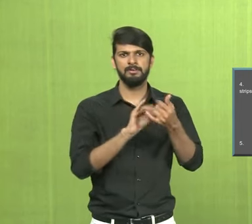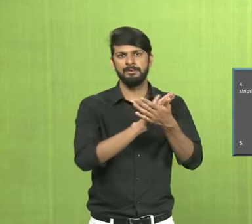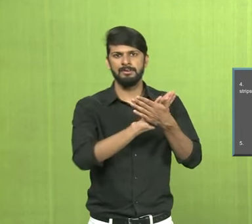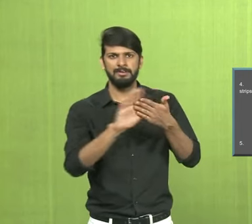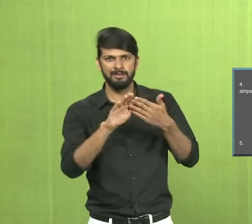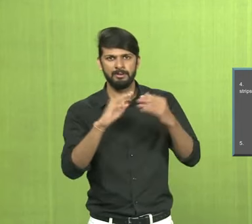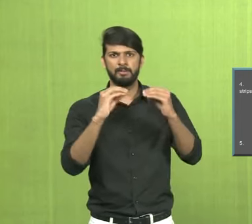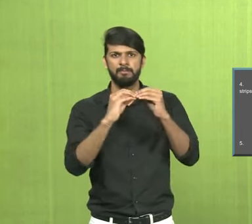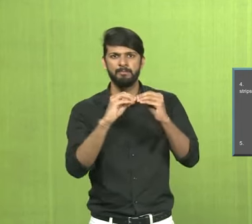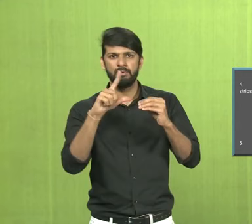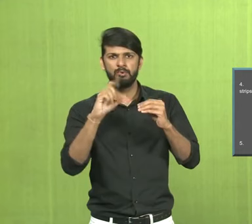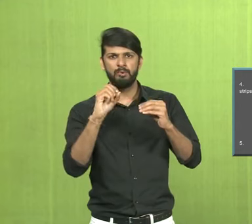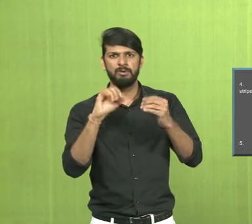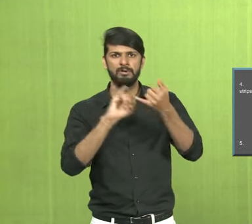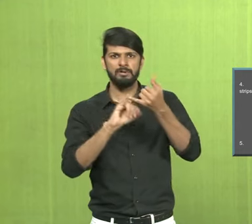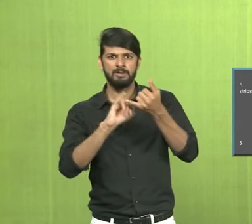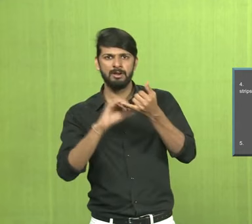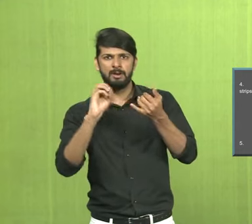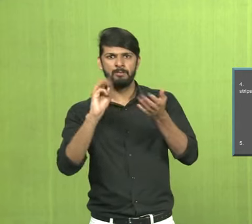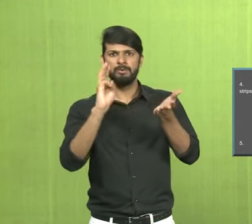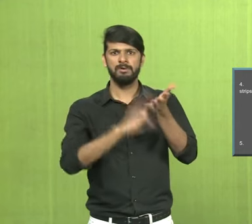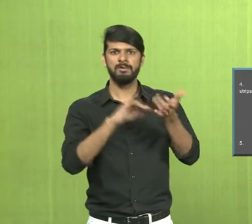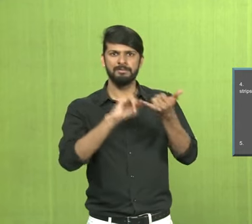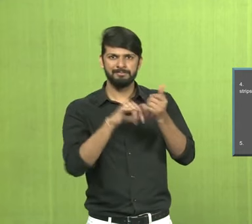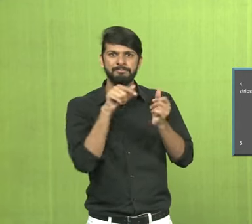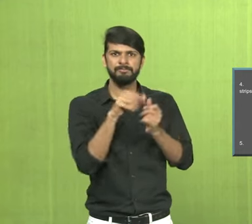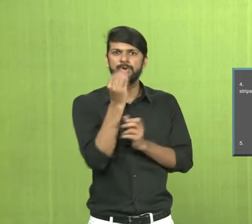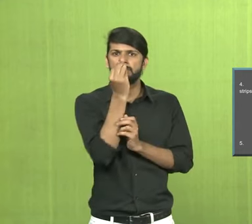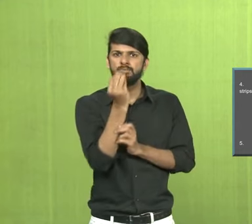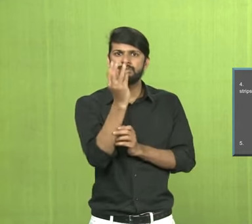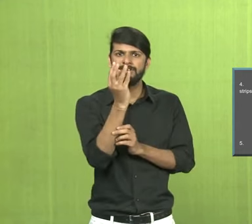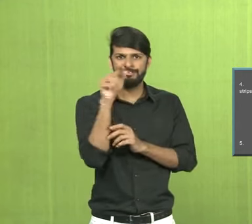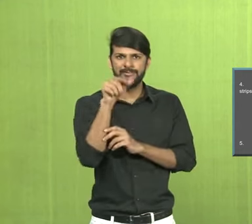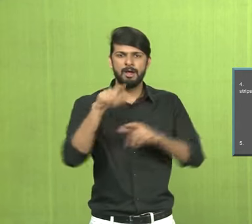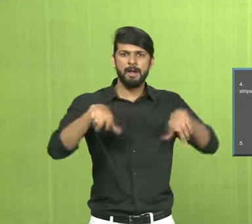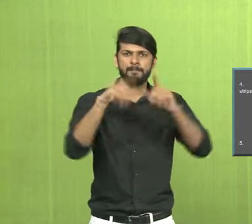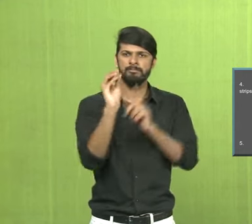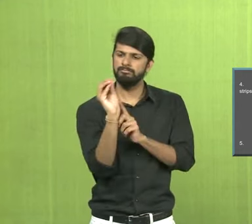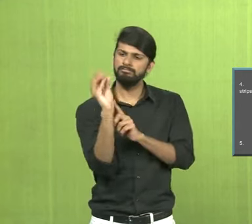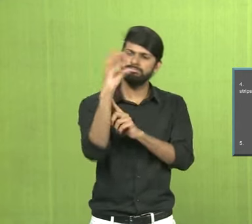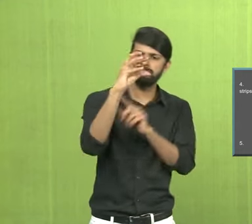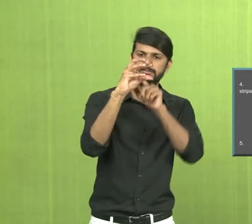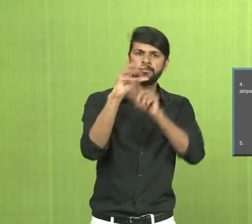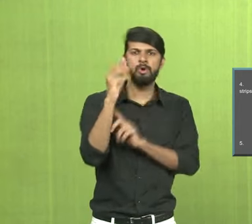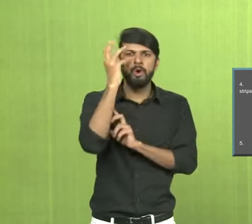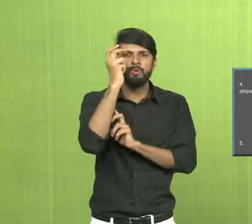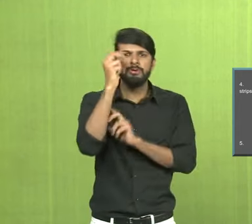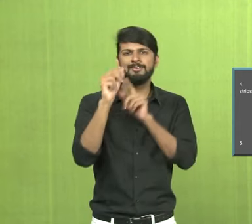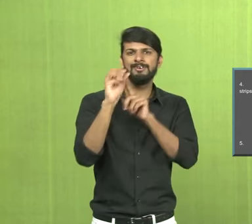The palash blossoms are used to get saffron color.